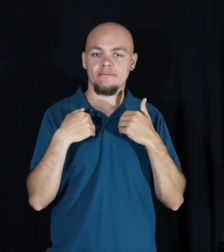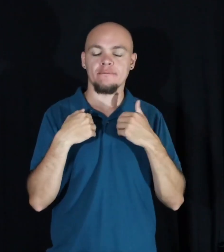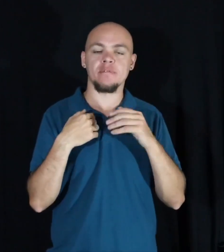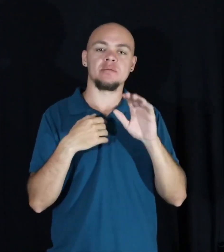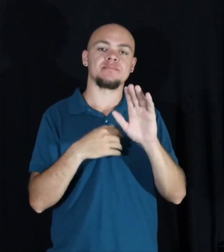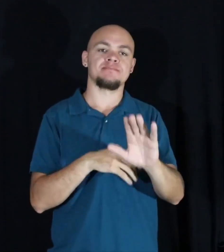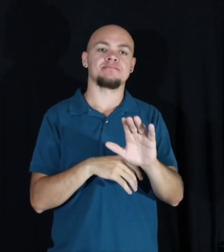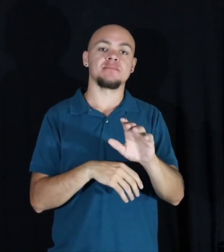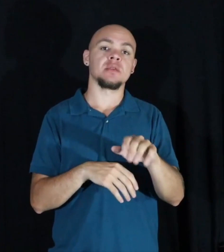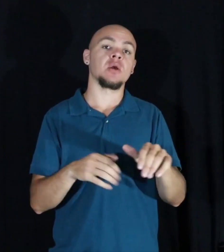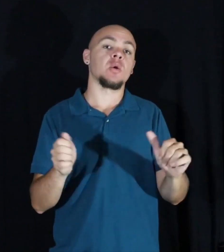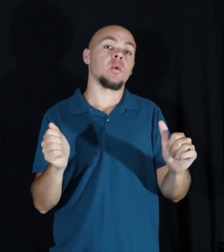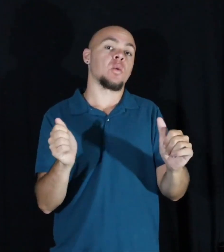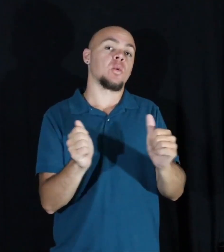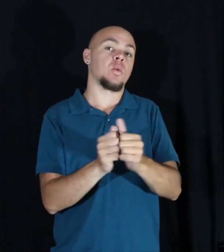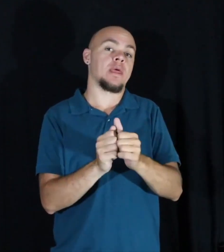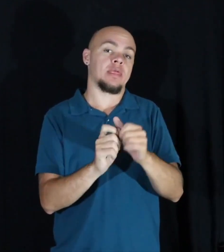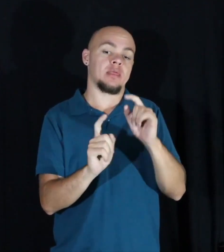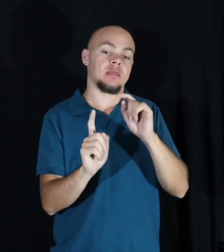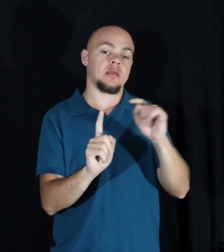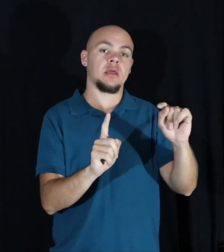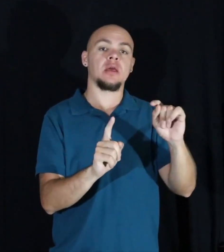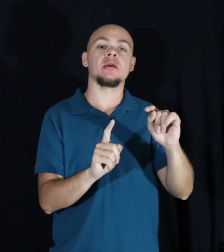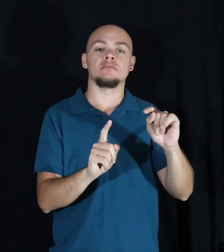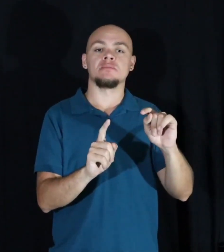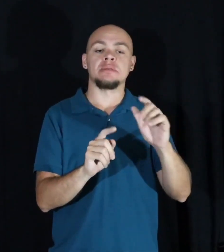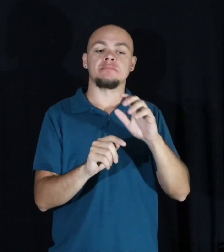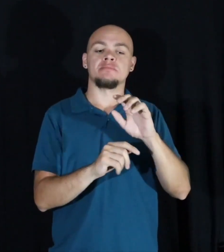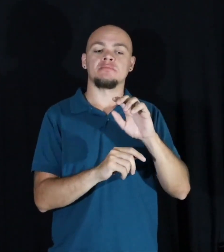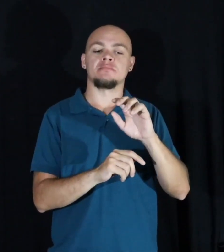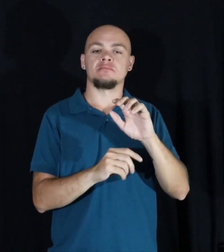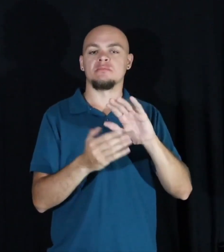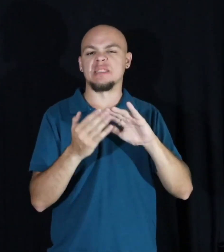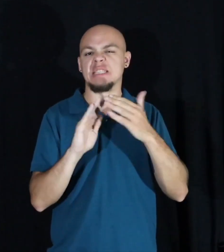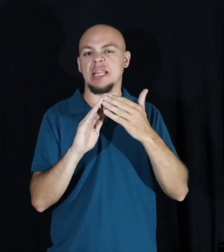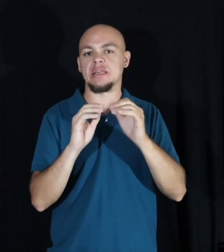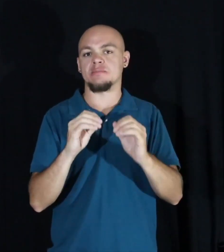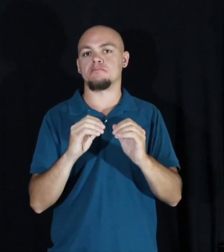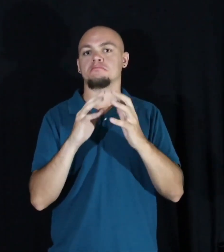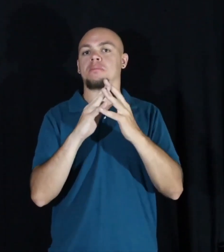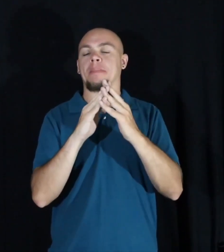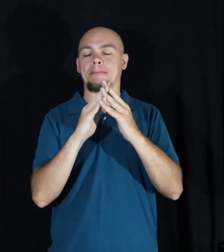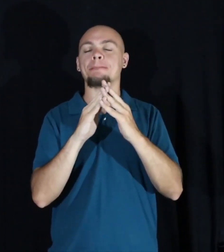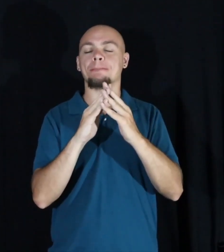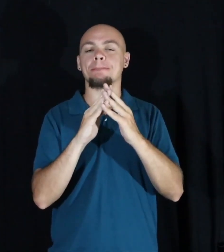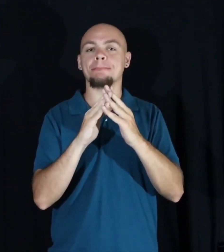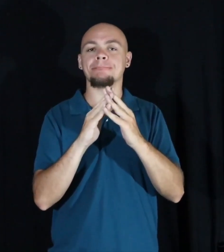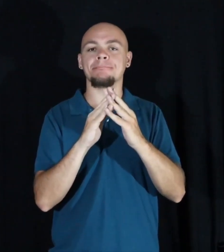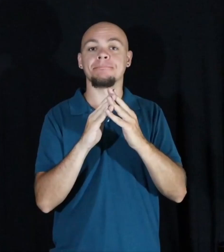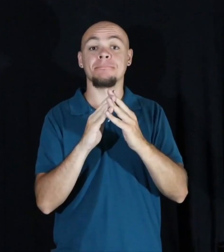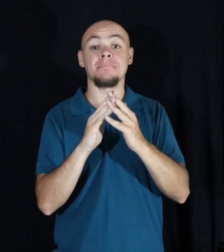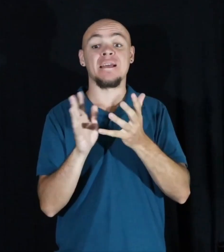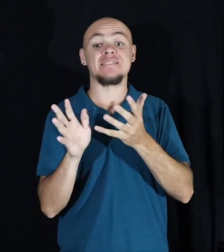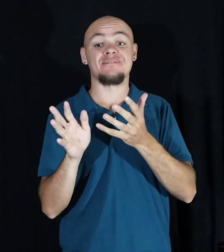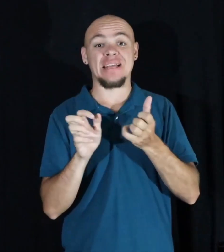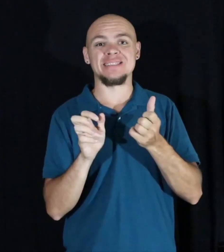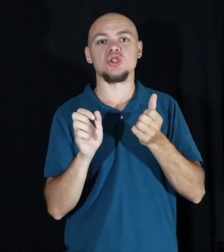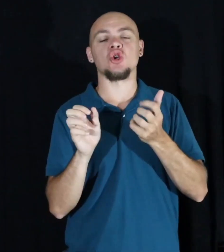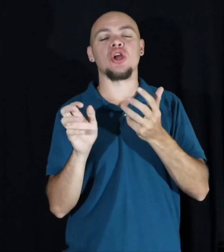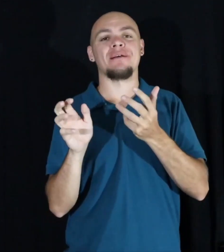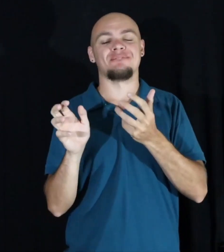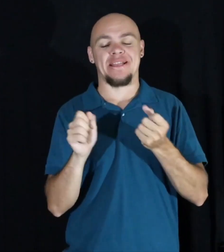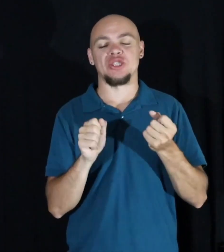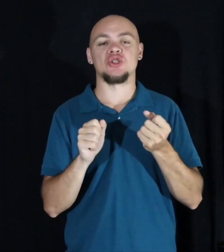then with the urbanization of Nigeria, what happens is because it's moving faster and